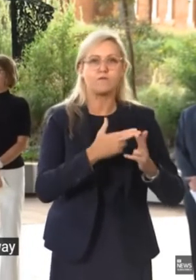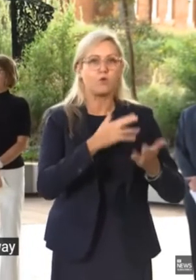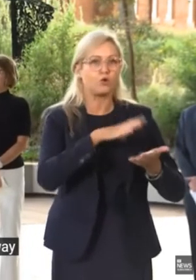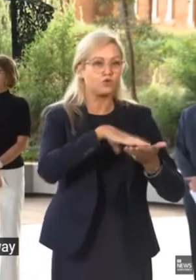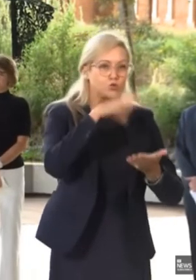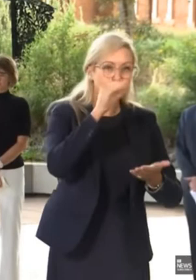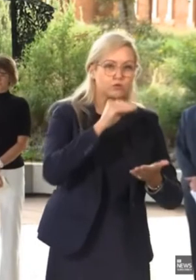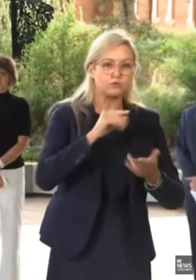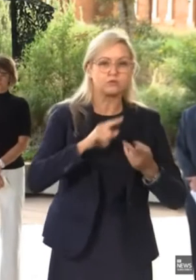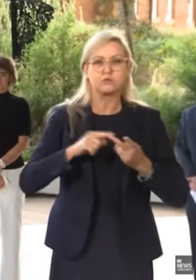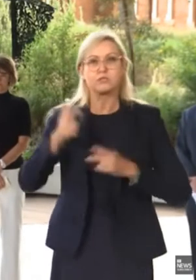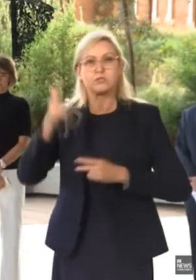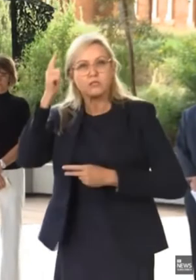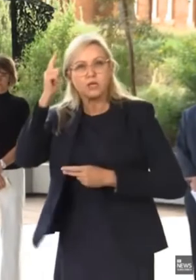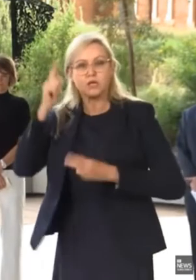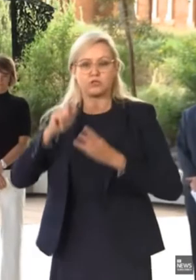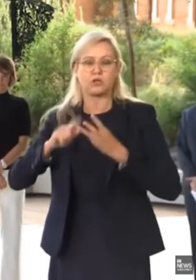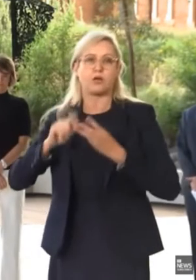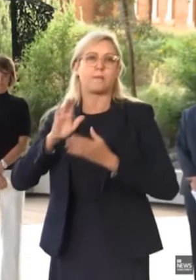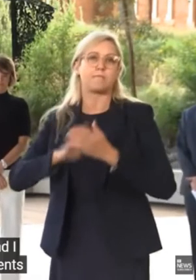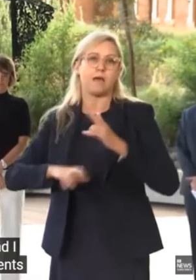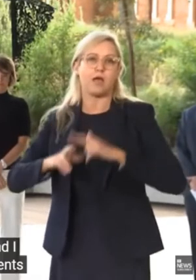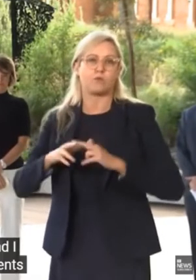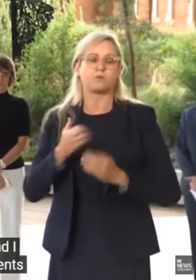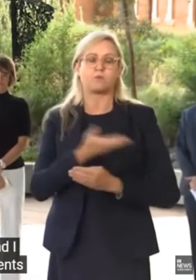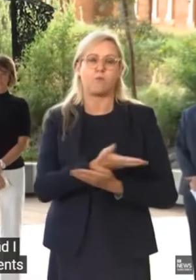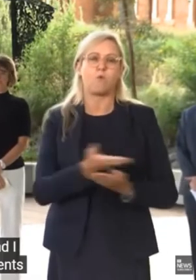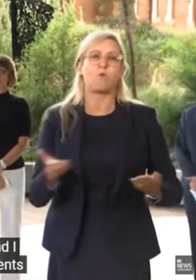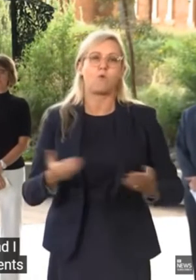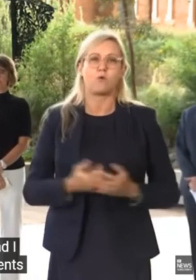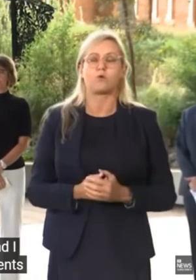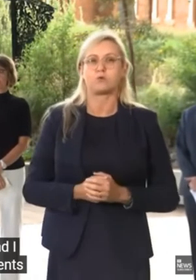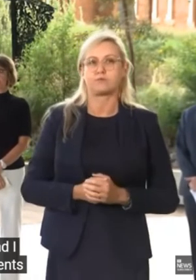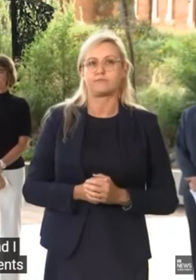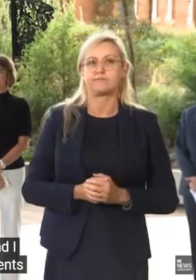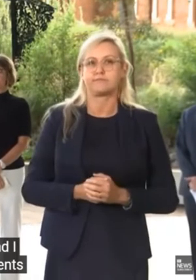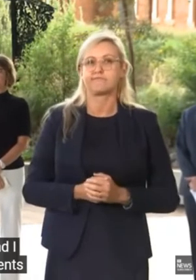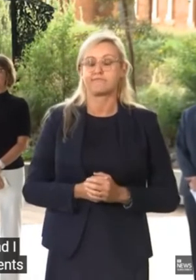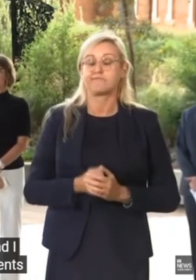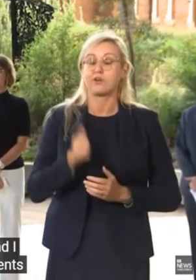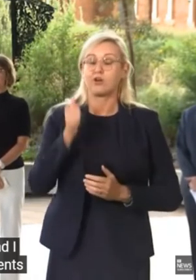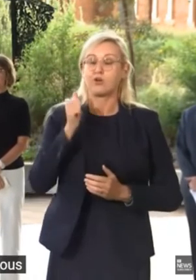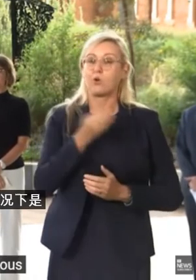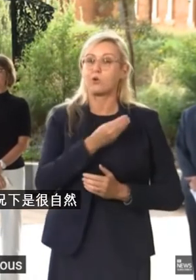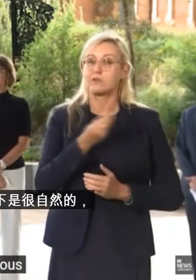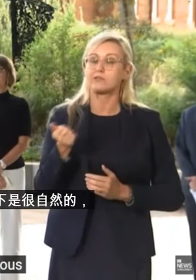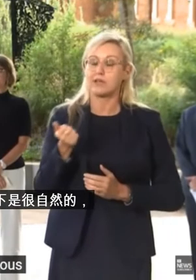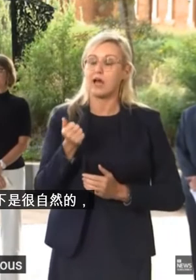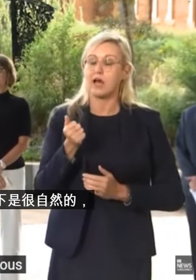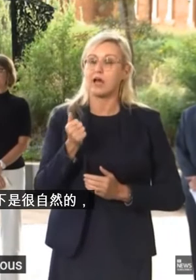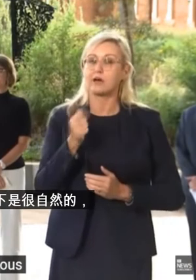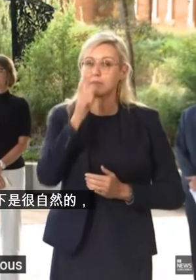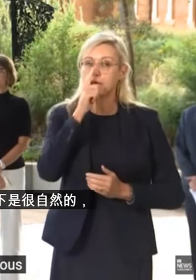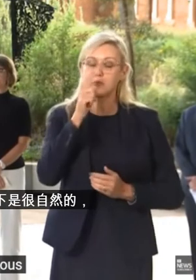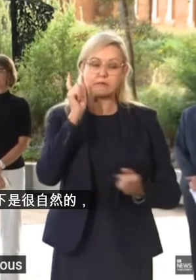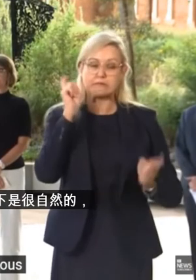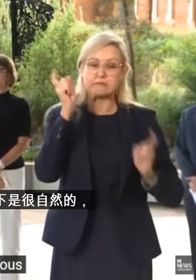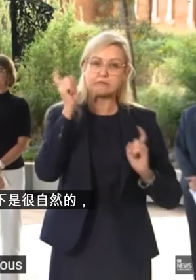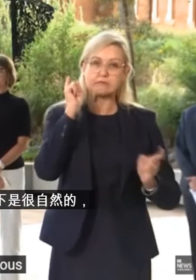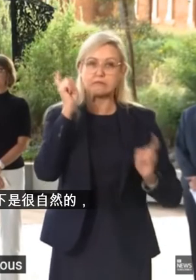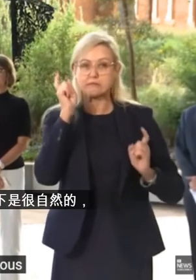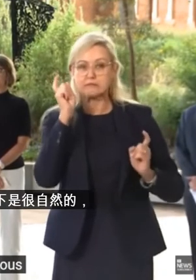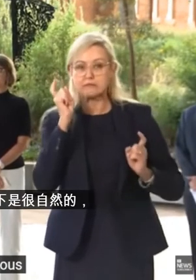and for teachers. And I know that there are many parents across our state who are anxious. And that's only natural in circumstances